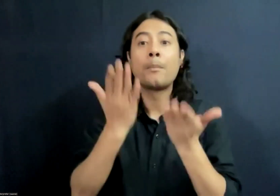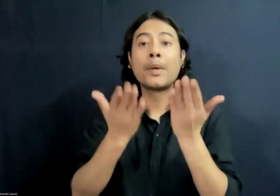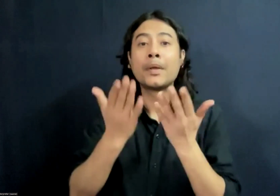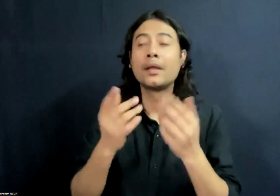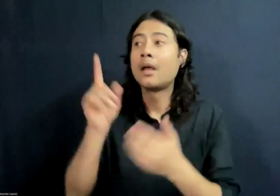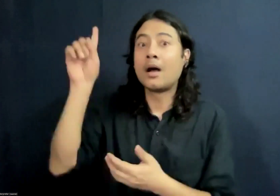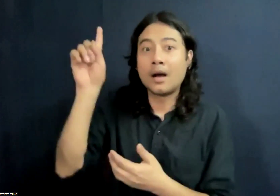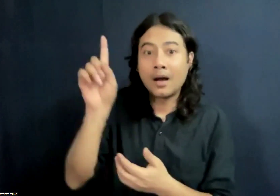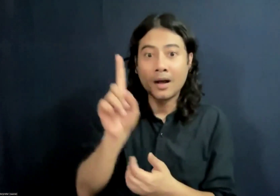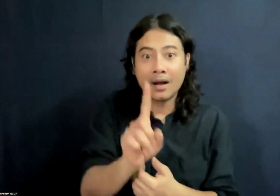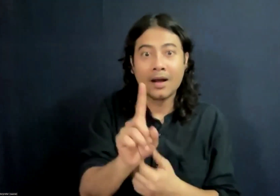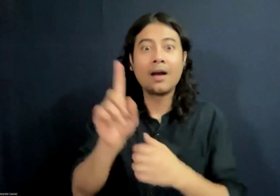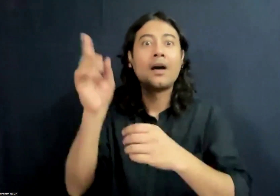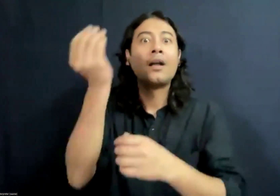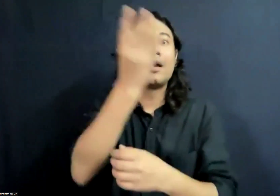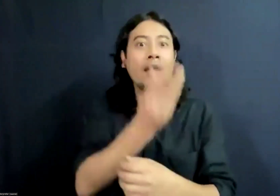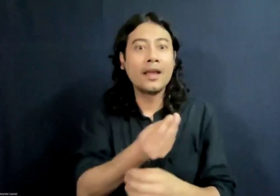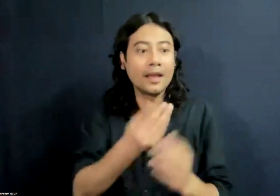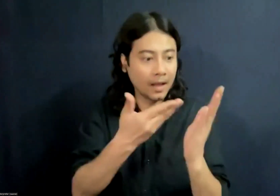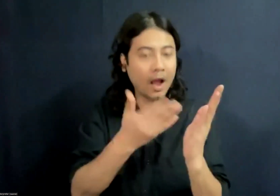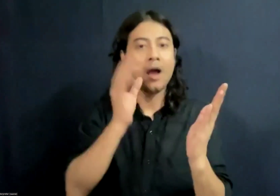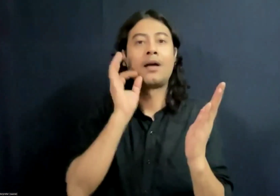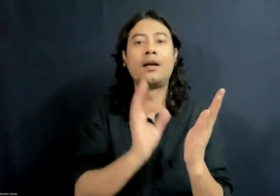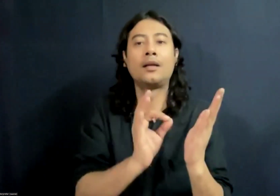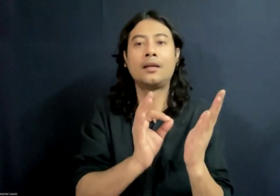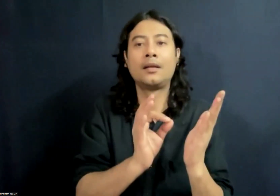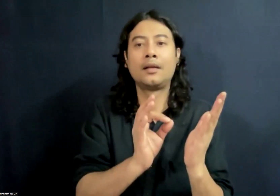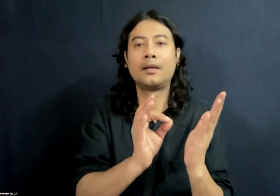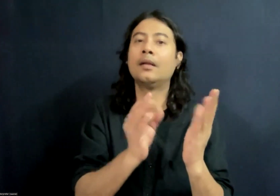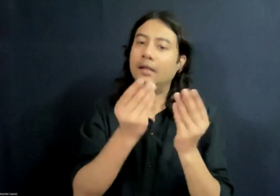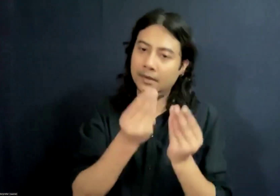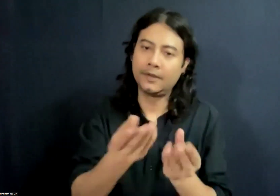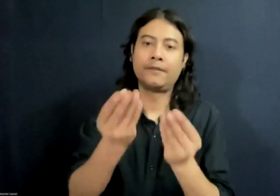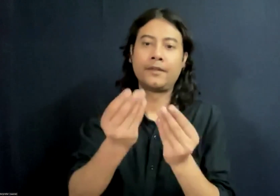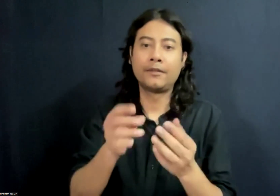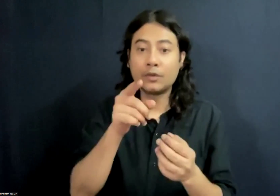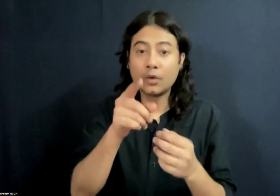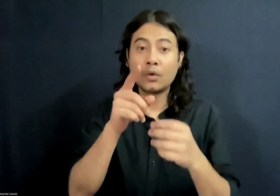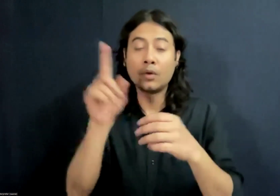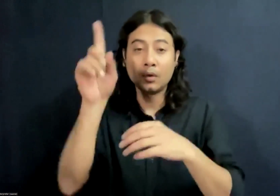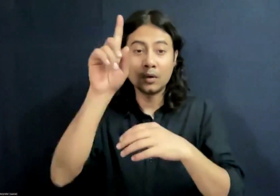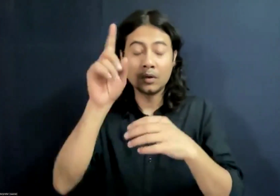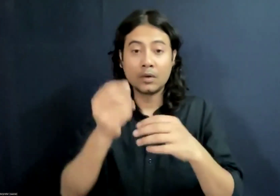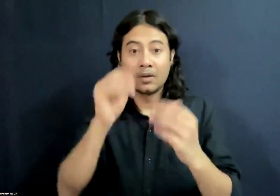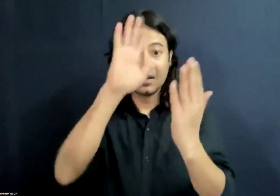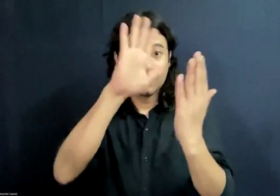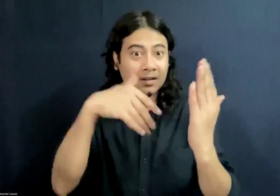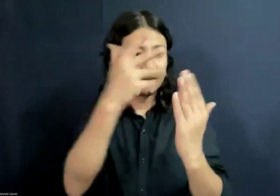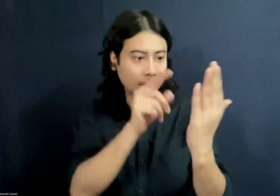like that, we should think of a proper day, and according to that, we should give charity.